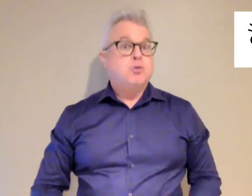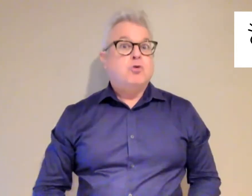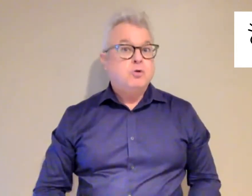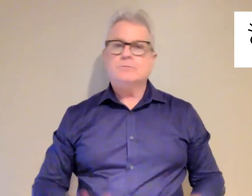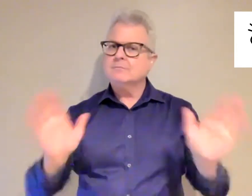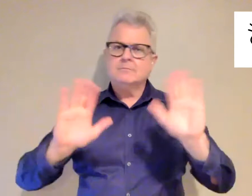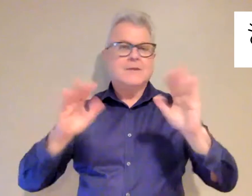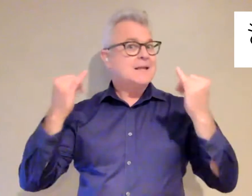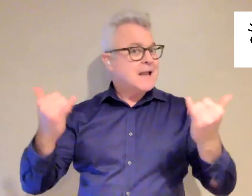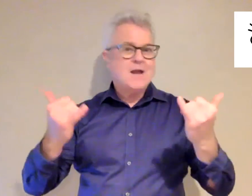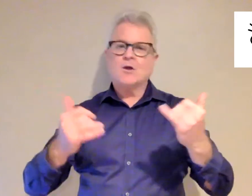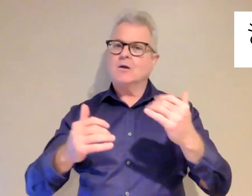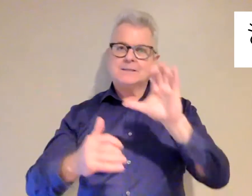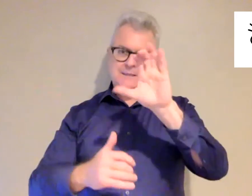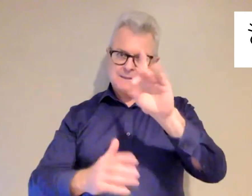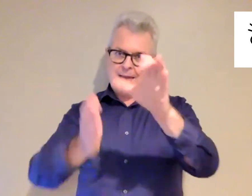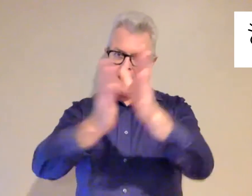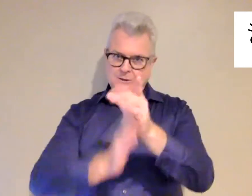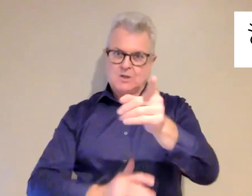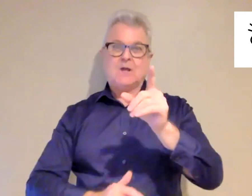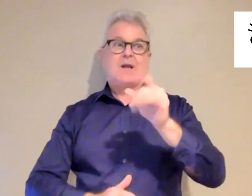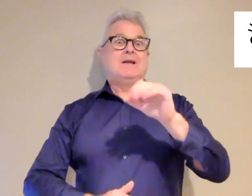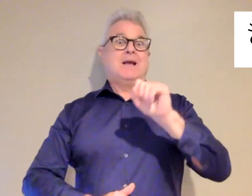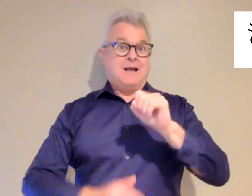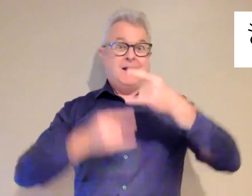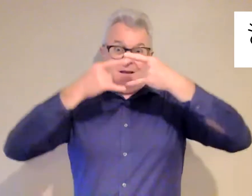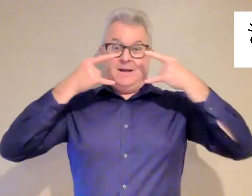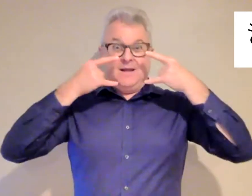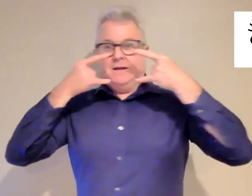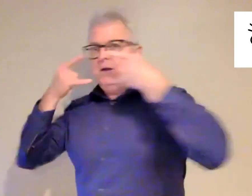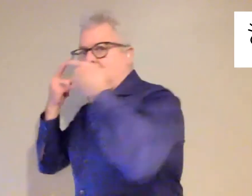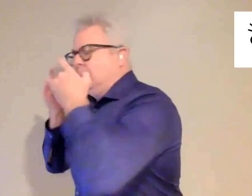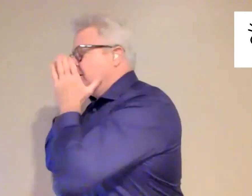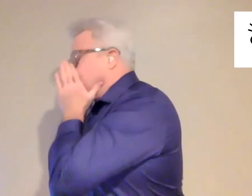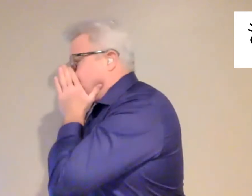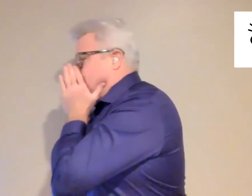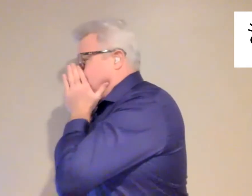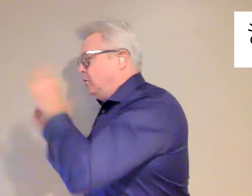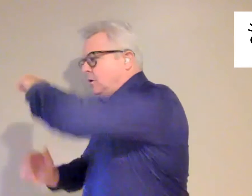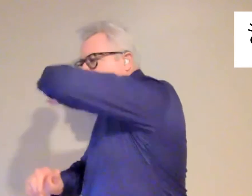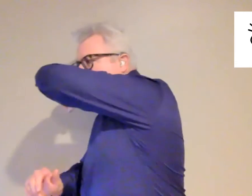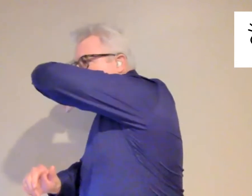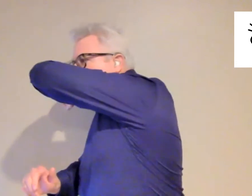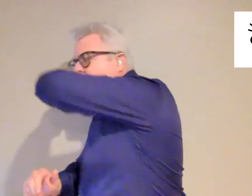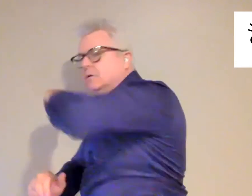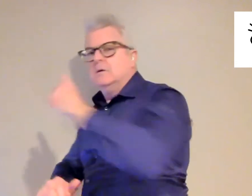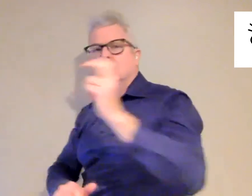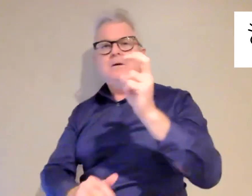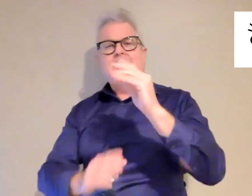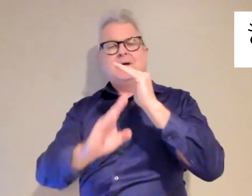if you're wearing a mask, the CDC is asking you that even though you're wearing a mask and you're coughing or